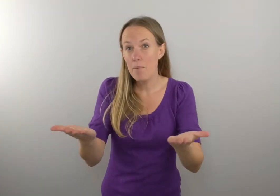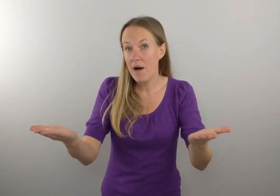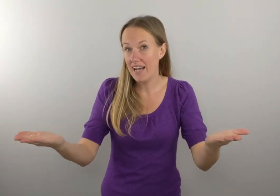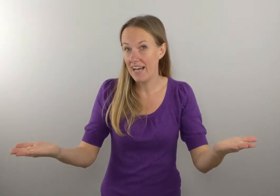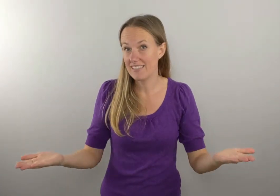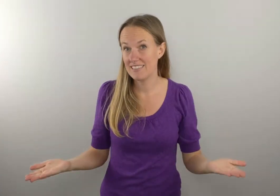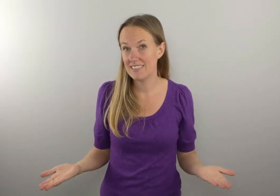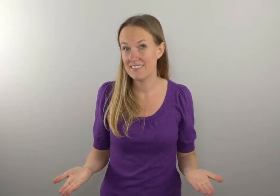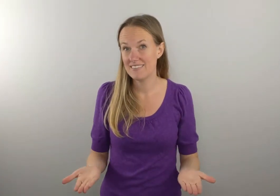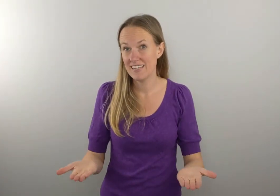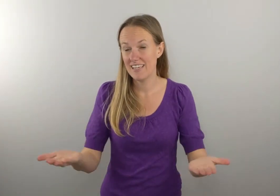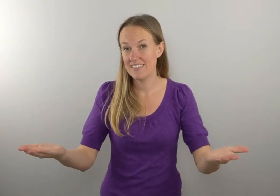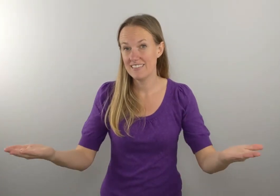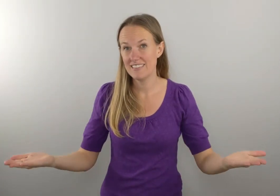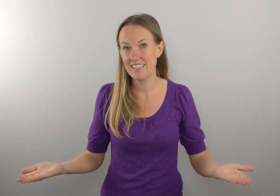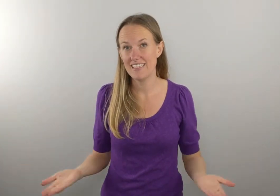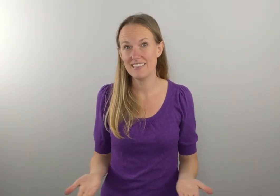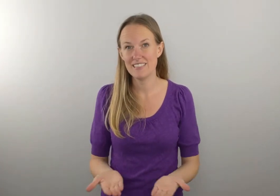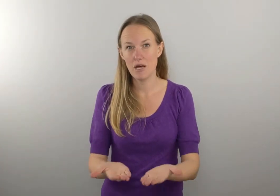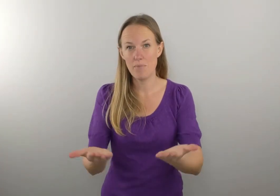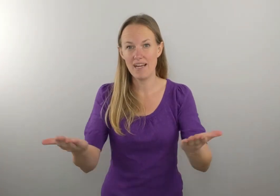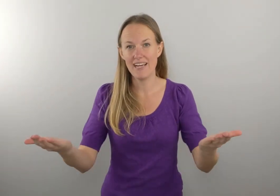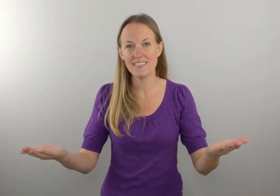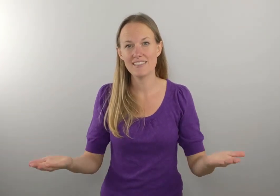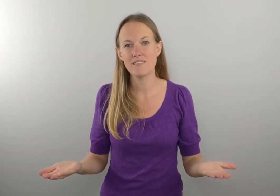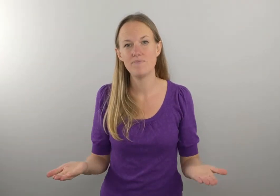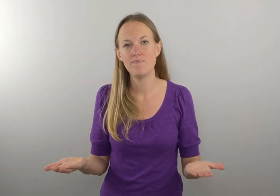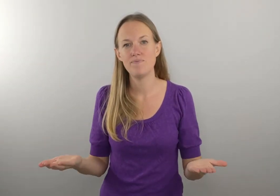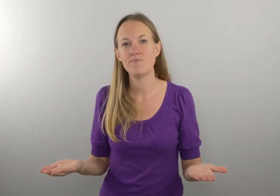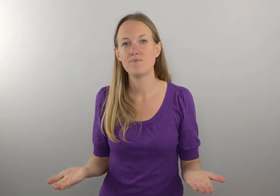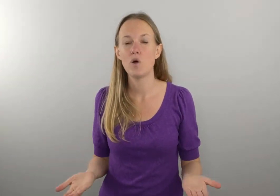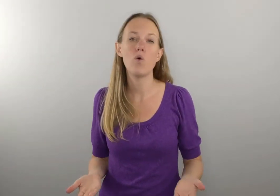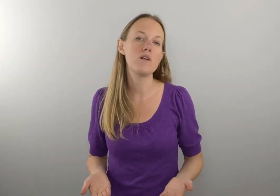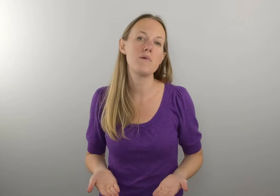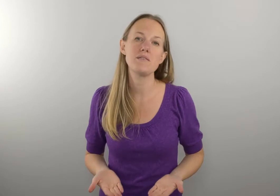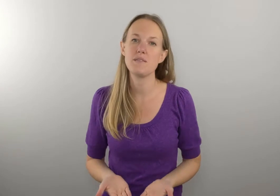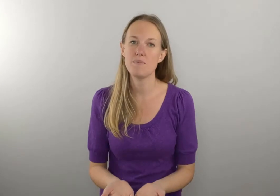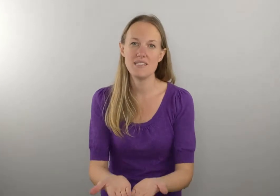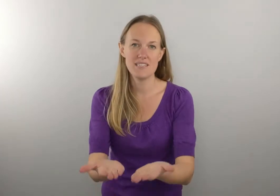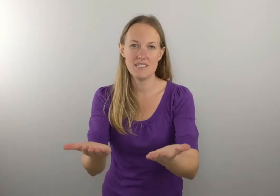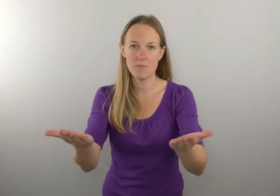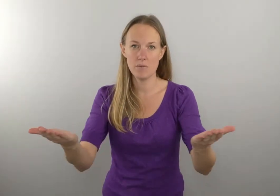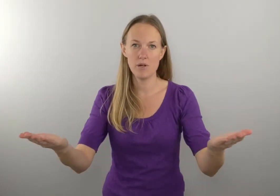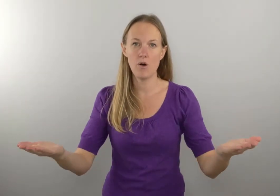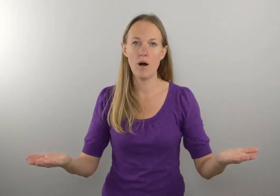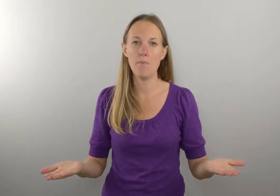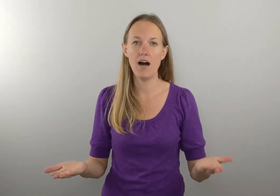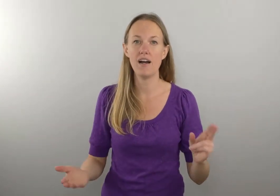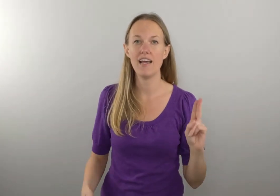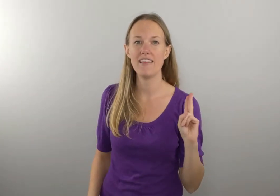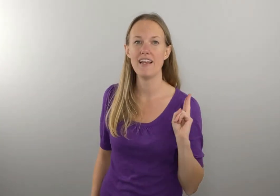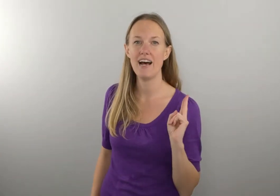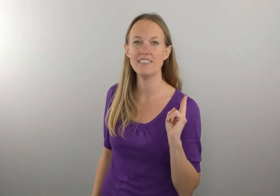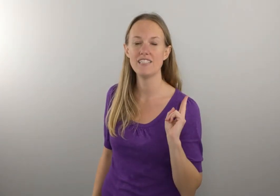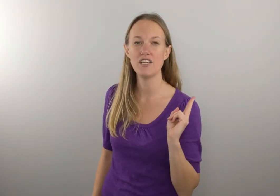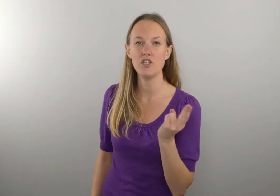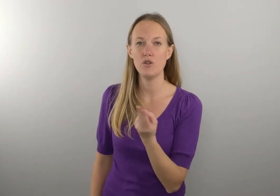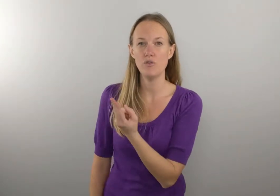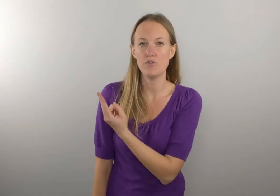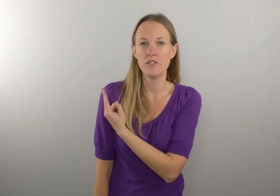among us. Okay, just like this, among us. Or you might see some people go among and then us, a you, from your